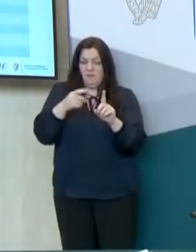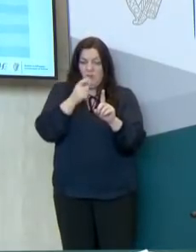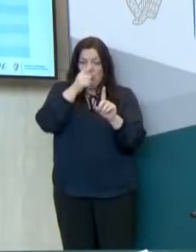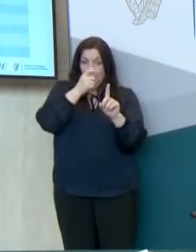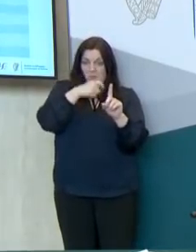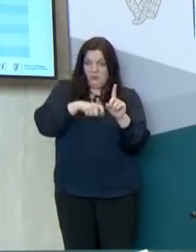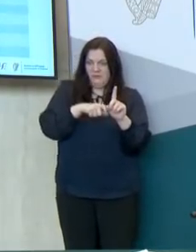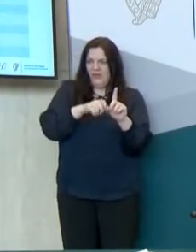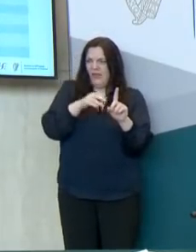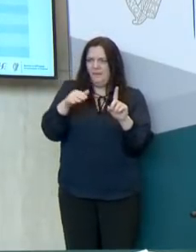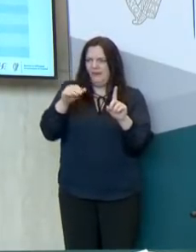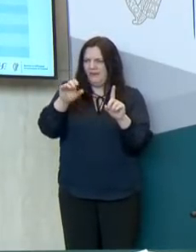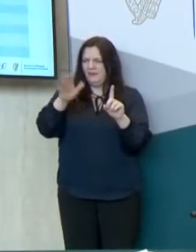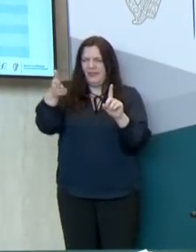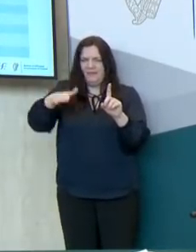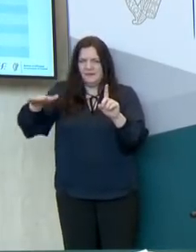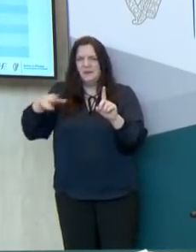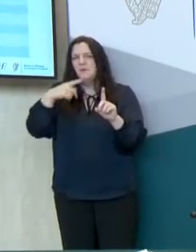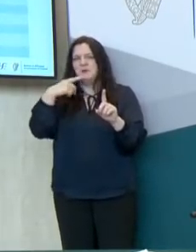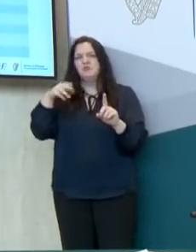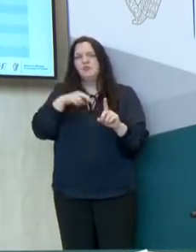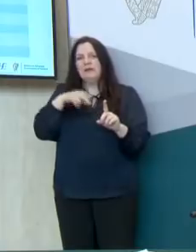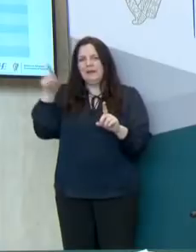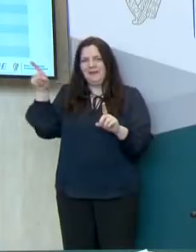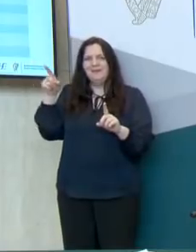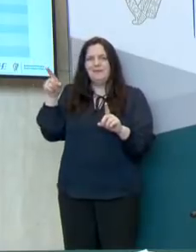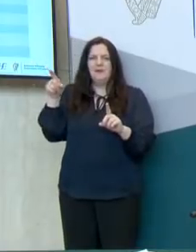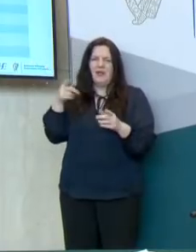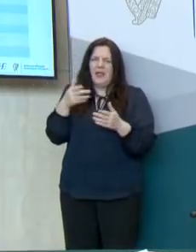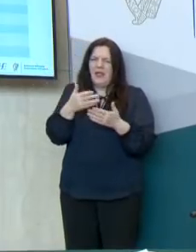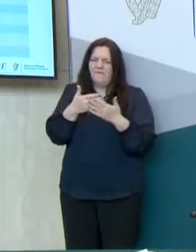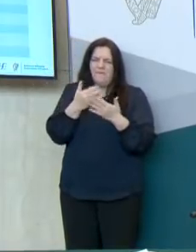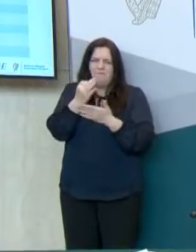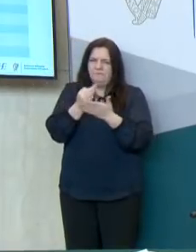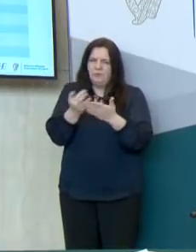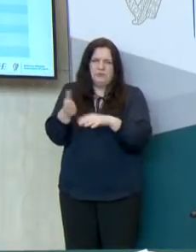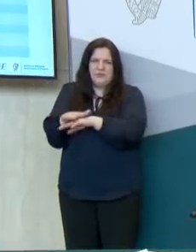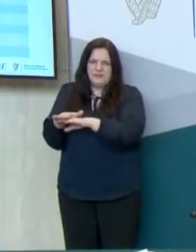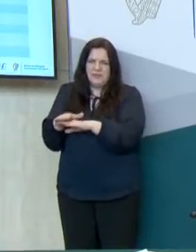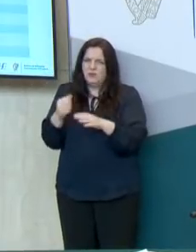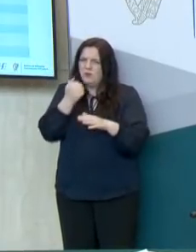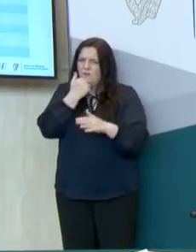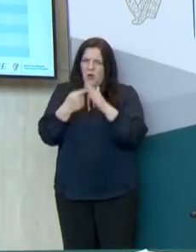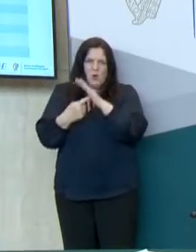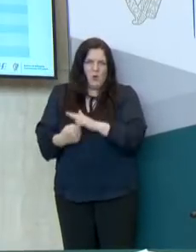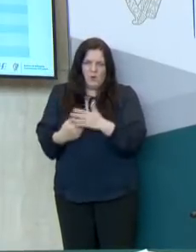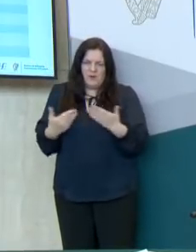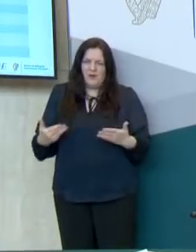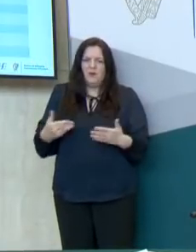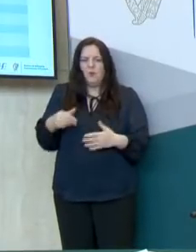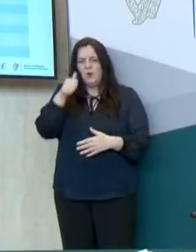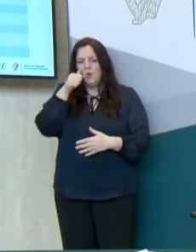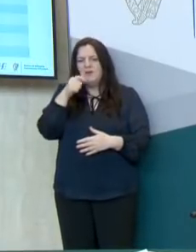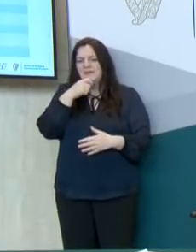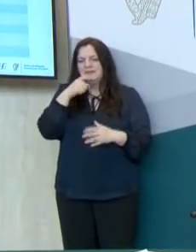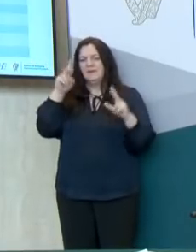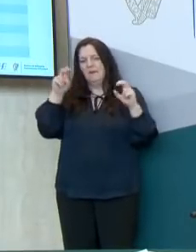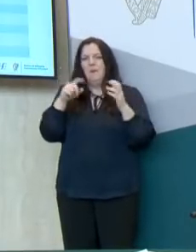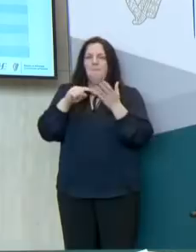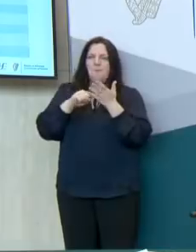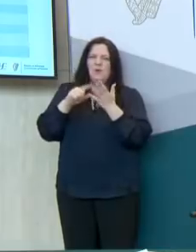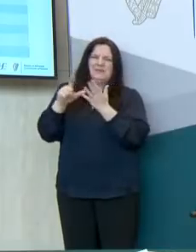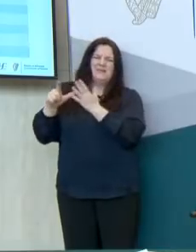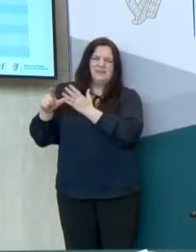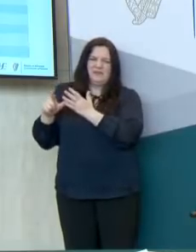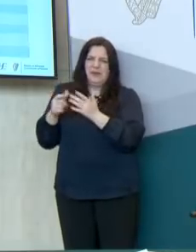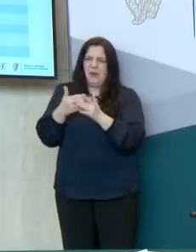an underestimate because the number of deaths are so low, which is a good thing. So we know that that's low at 0.77. Our